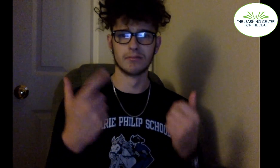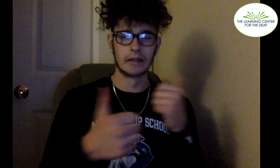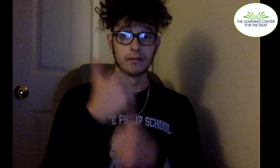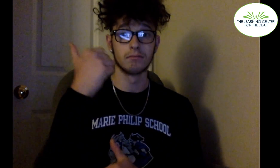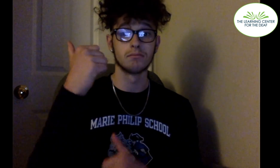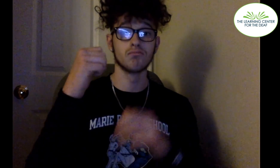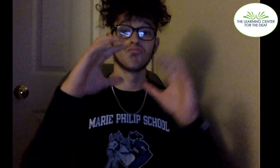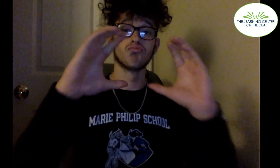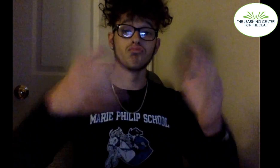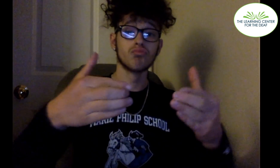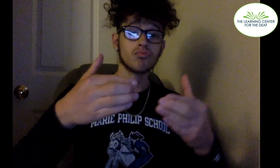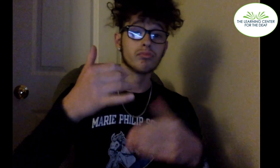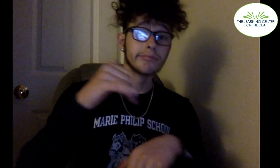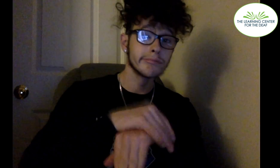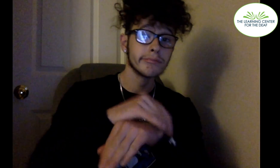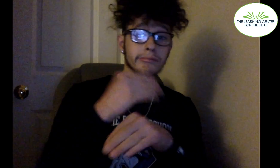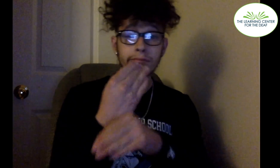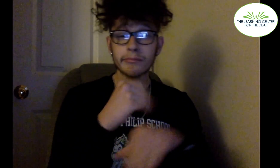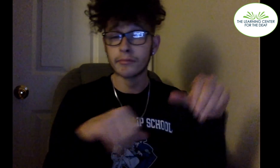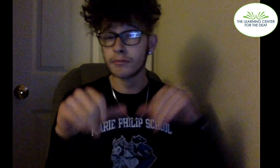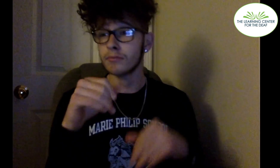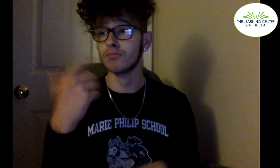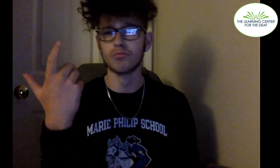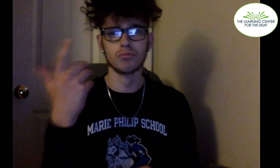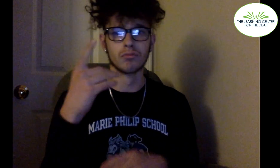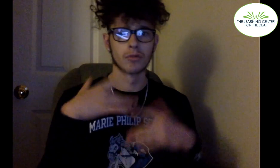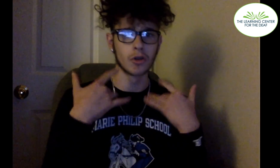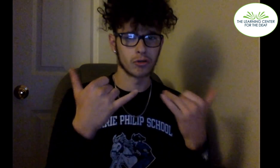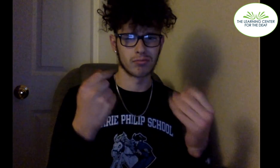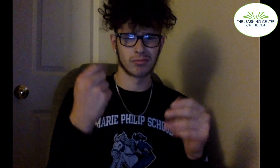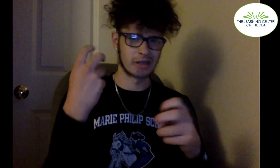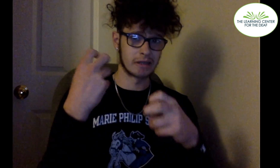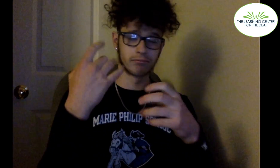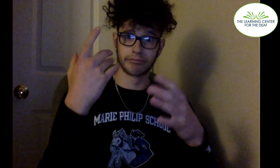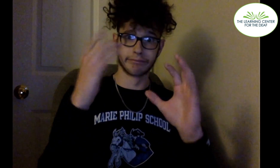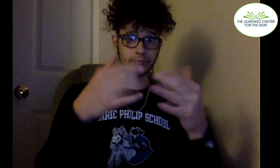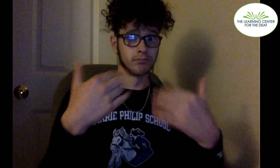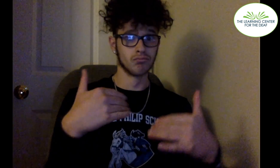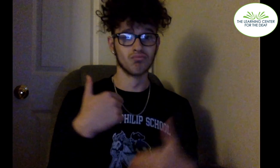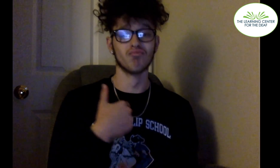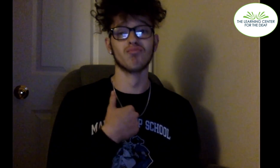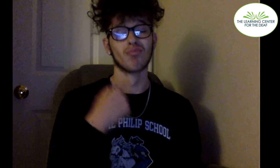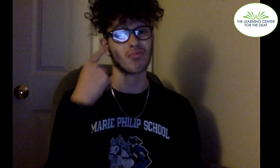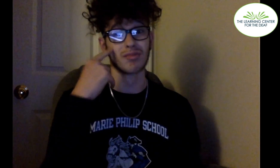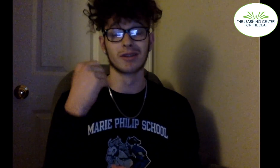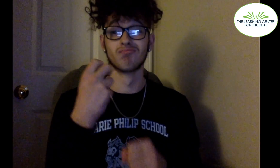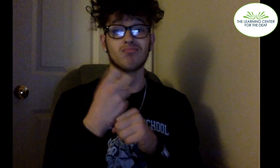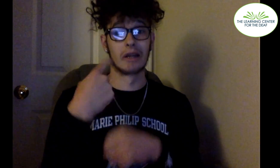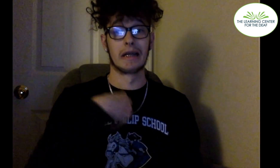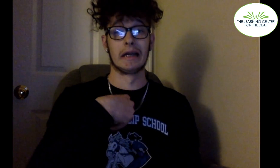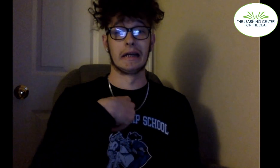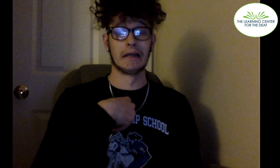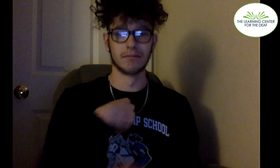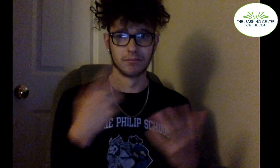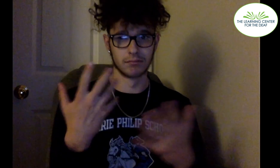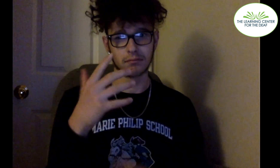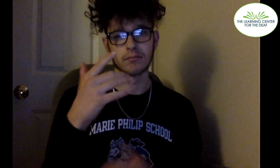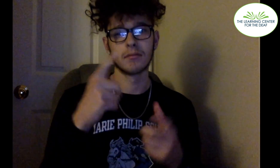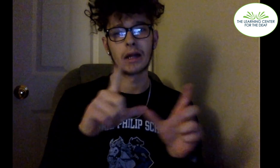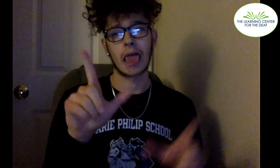hardest category, well, there's English, math, and science. I would say for me, the most challenging one is the